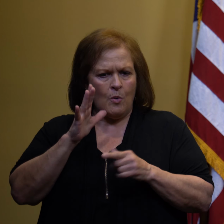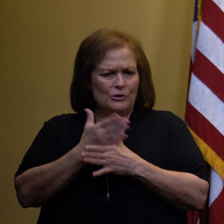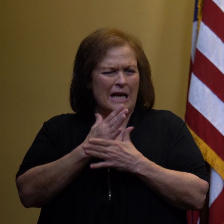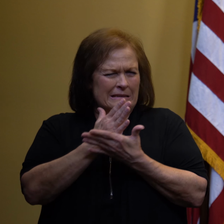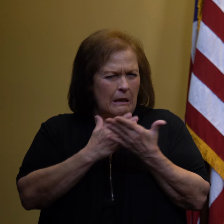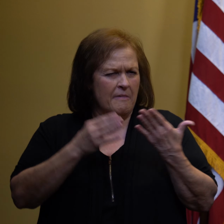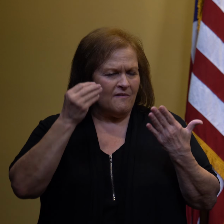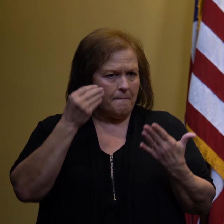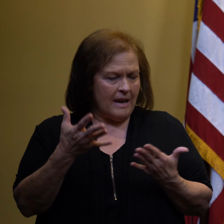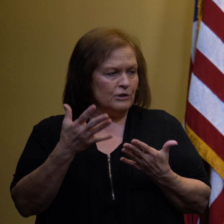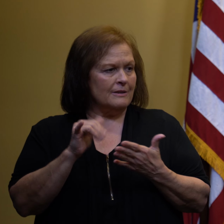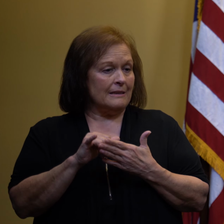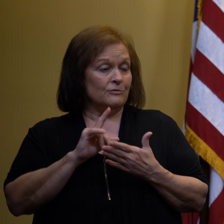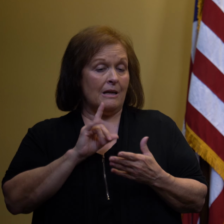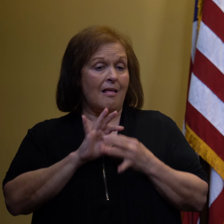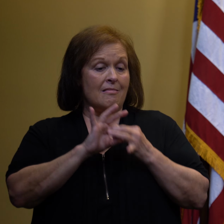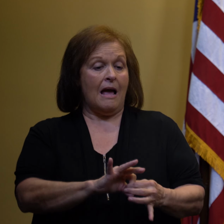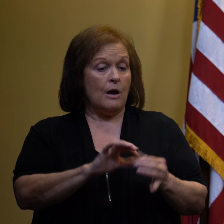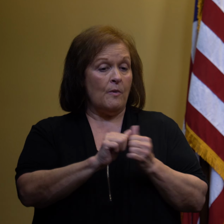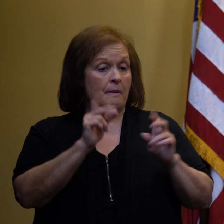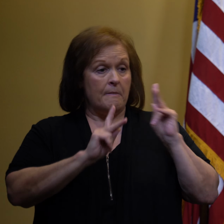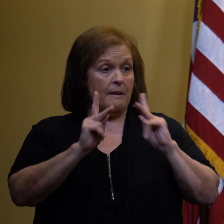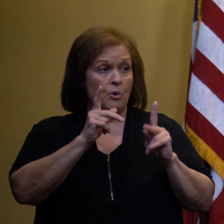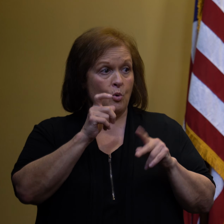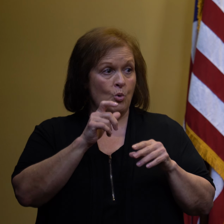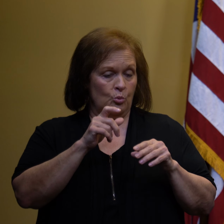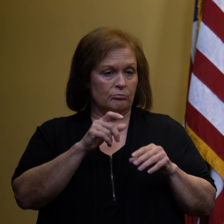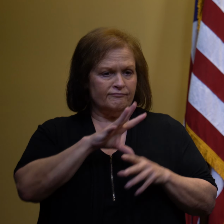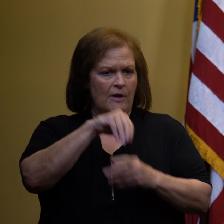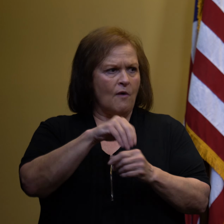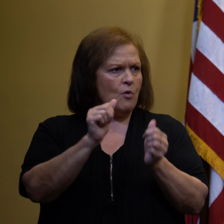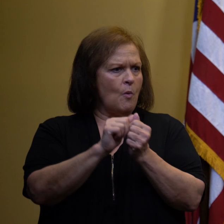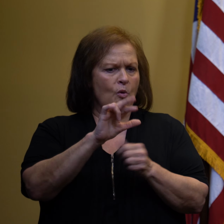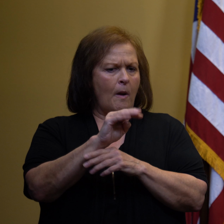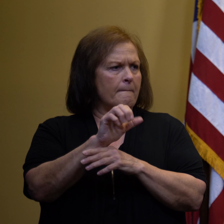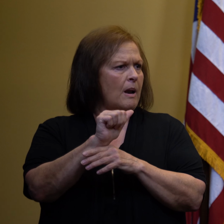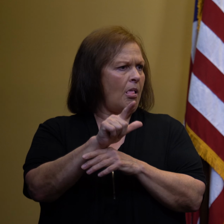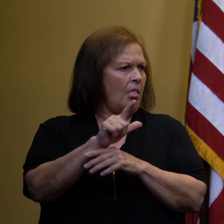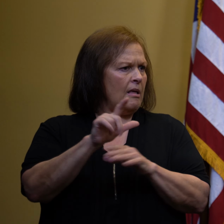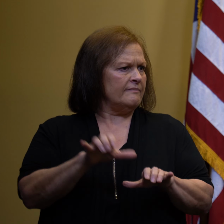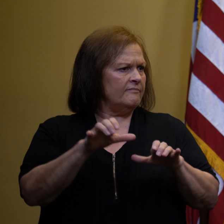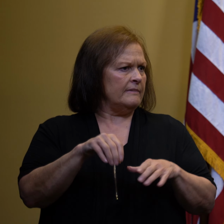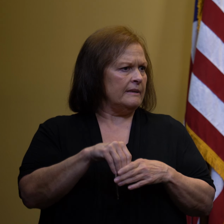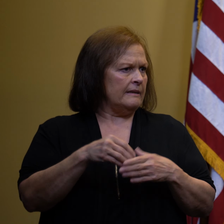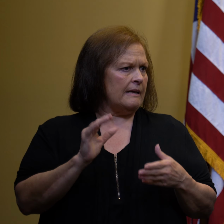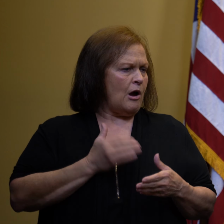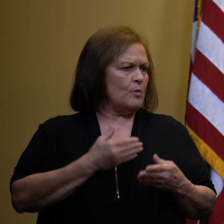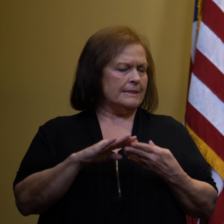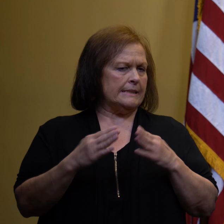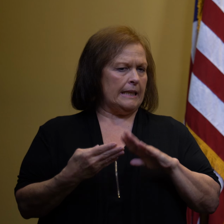also aligned with individuals that are a part of criminal activity and violent crime in our city as